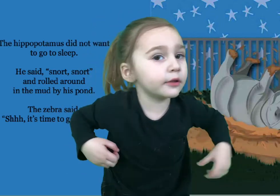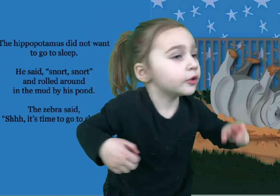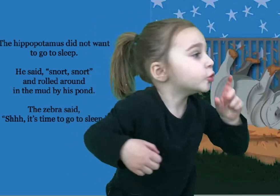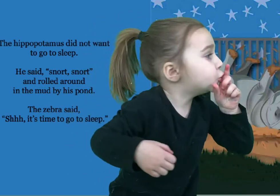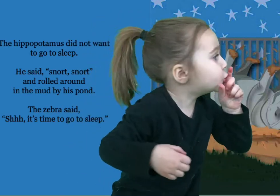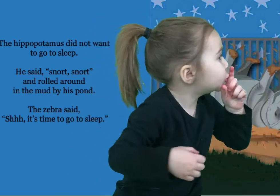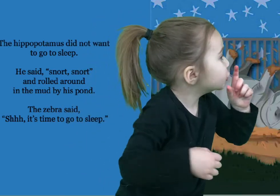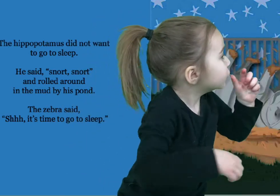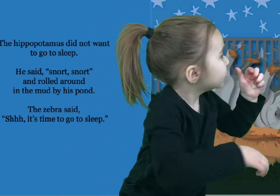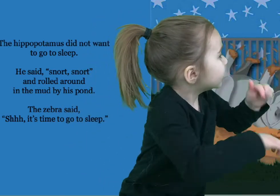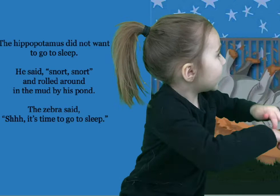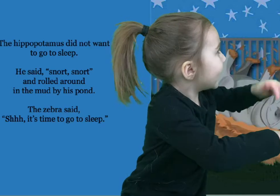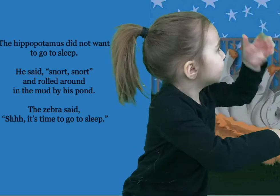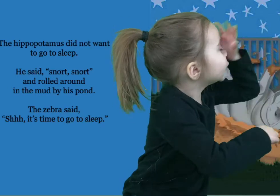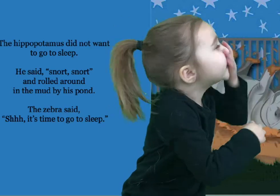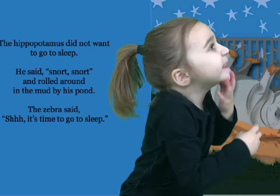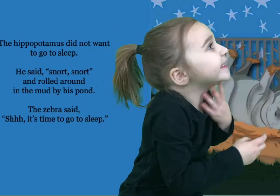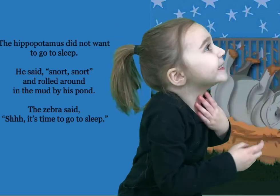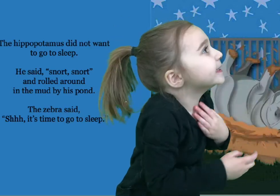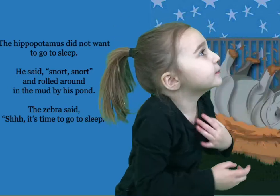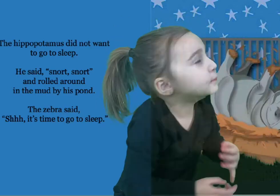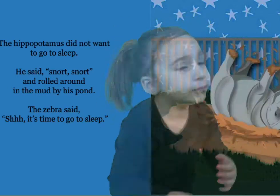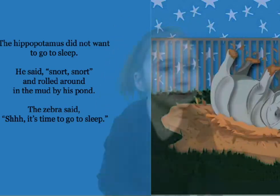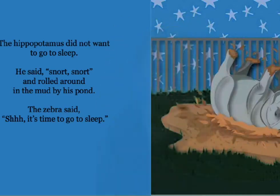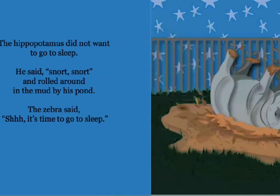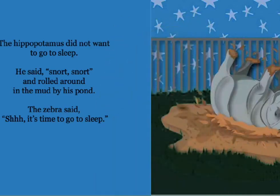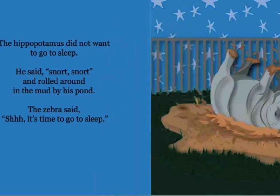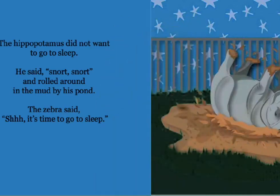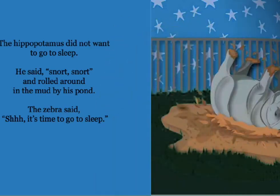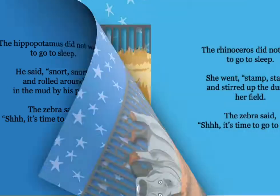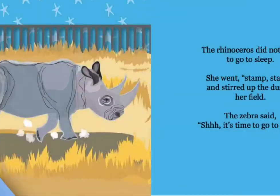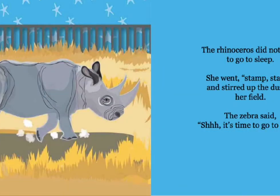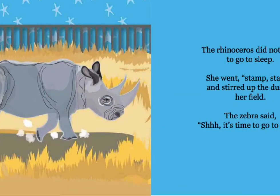The zebra said, Shhh, it's time to go to sleep.